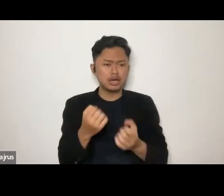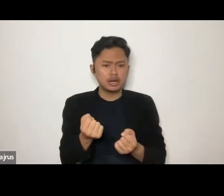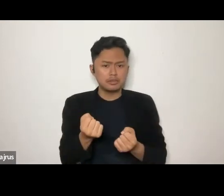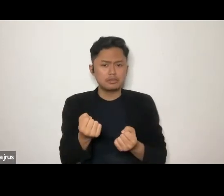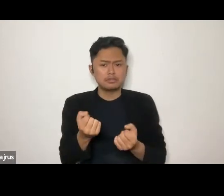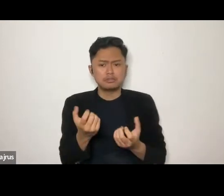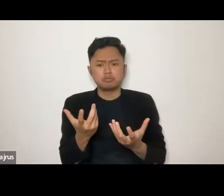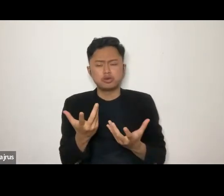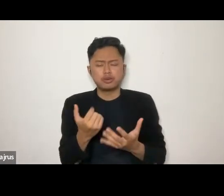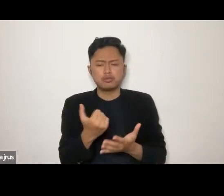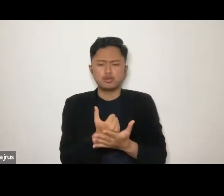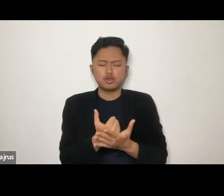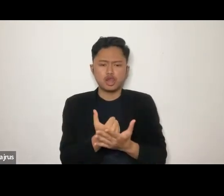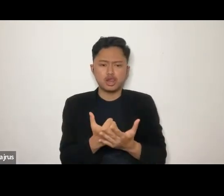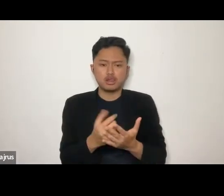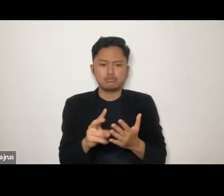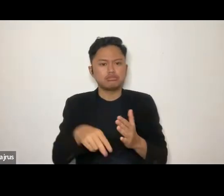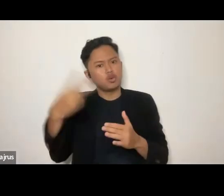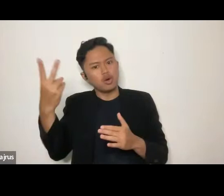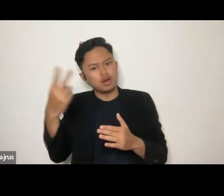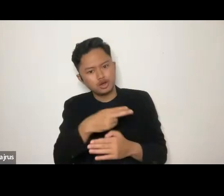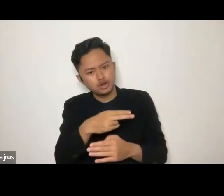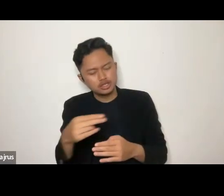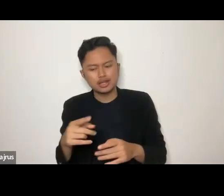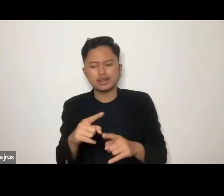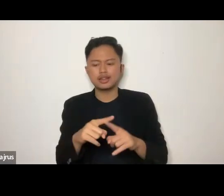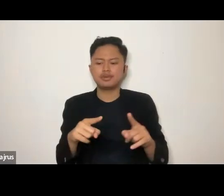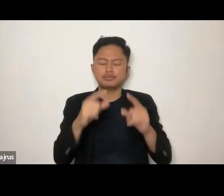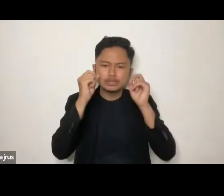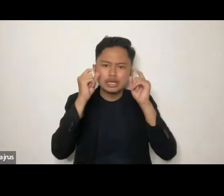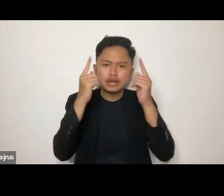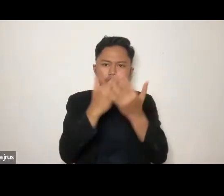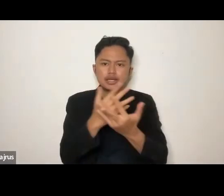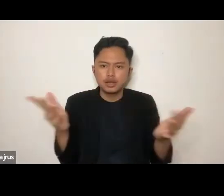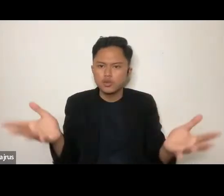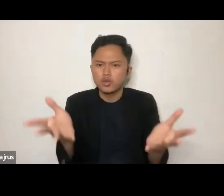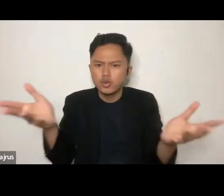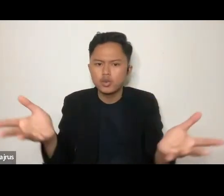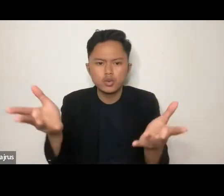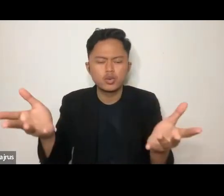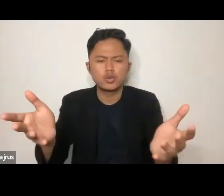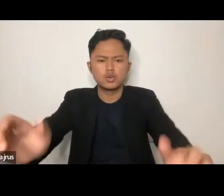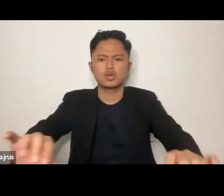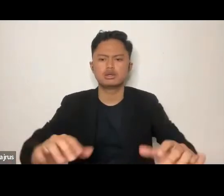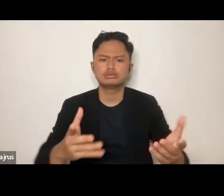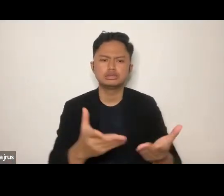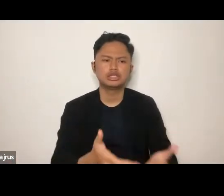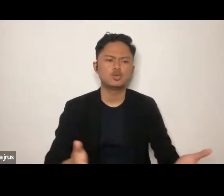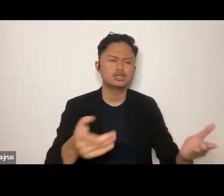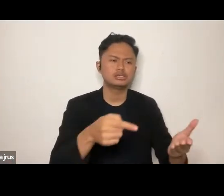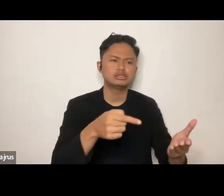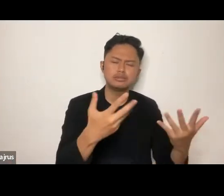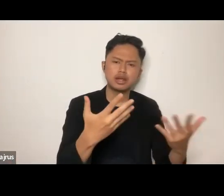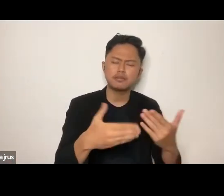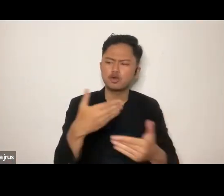slowly coming outside of Indonesia, and that's raising the awareness of what's going on in the trials and what's going on the proceedings of